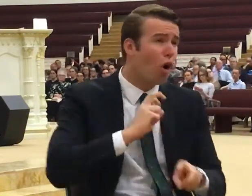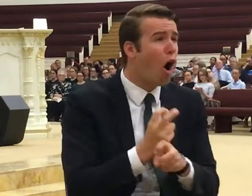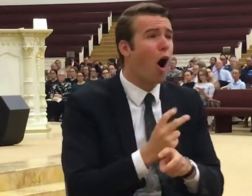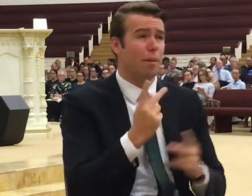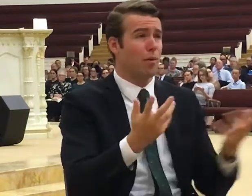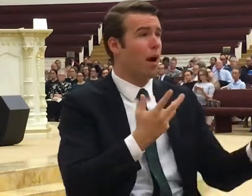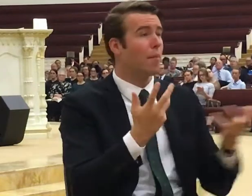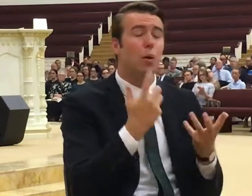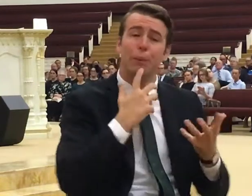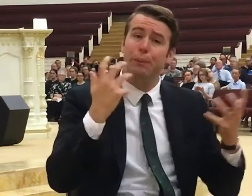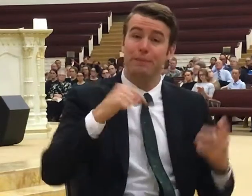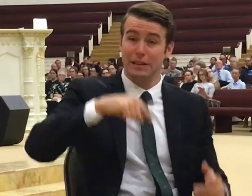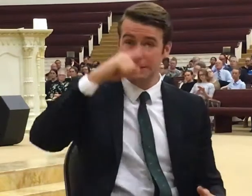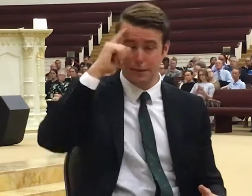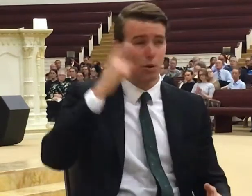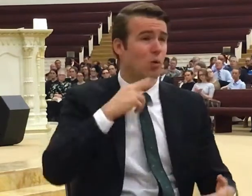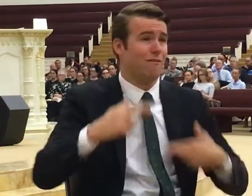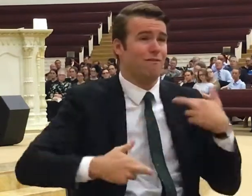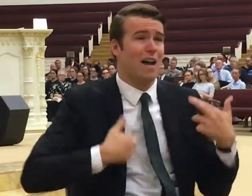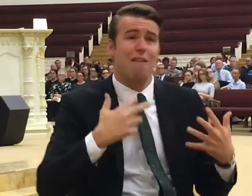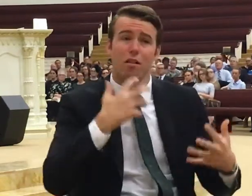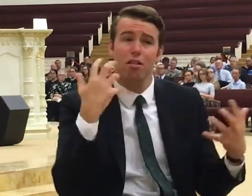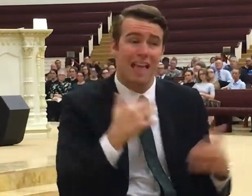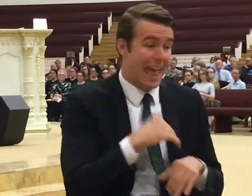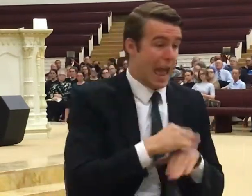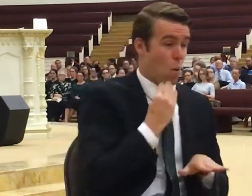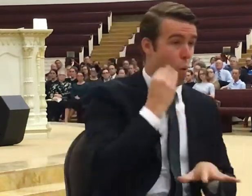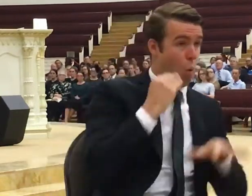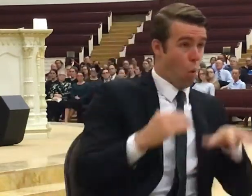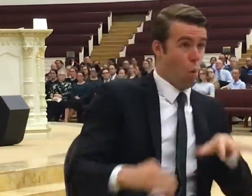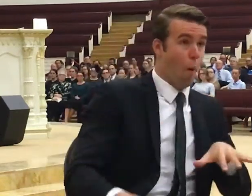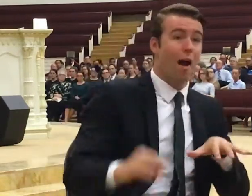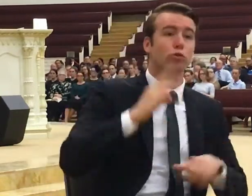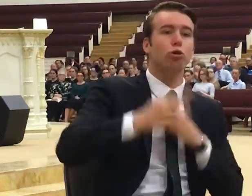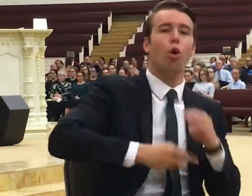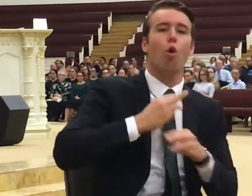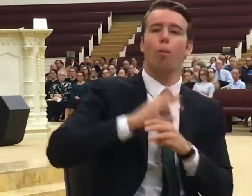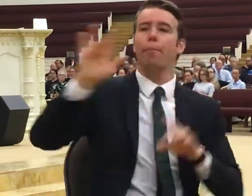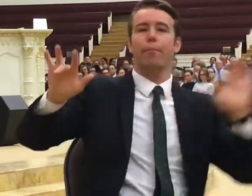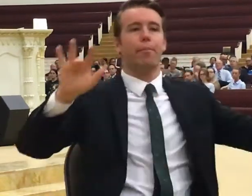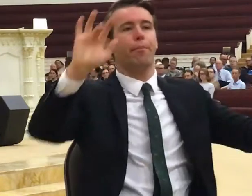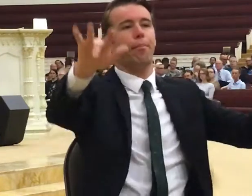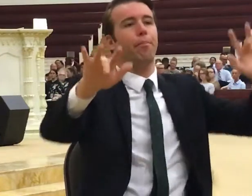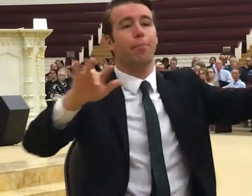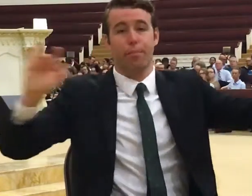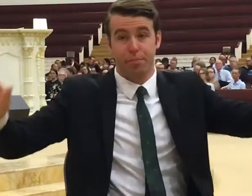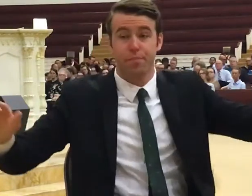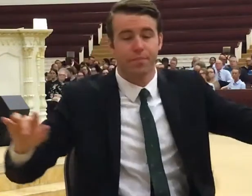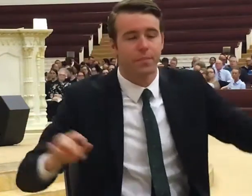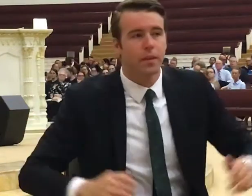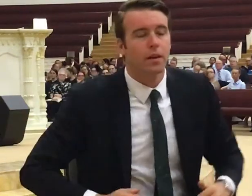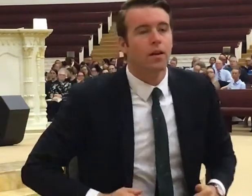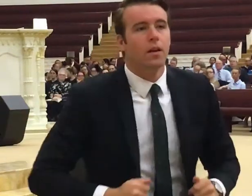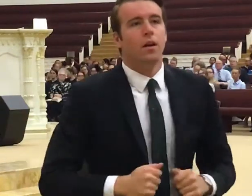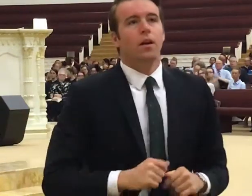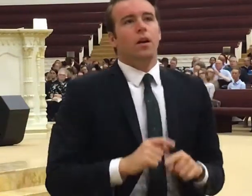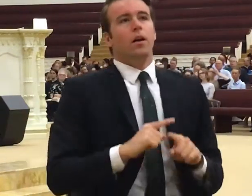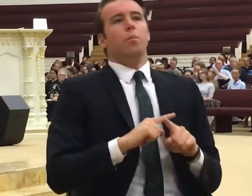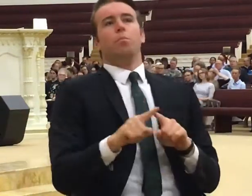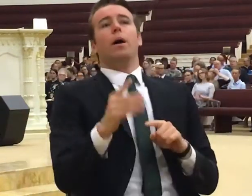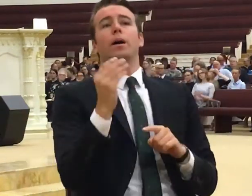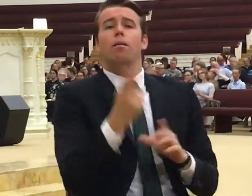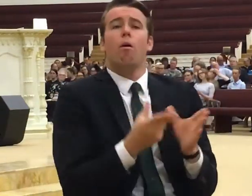been a great summer. It's been a summer of revival at home as well as global impact. But honestly, as I have